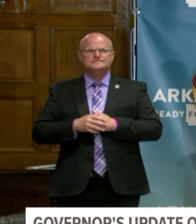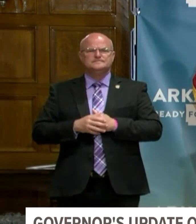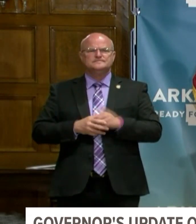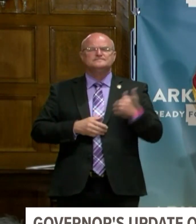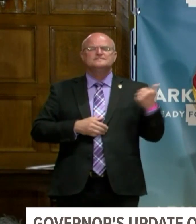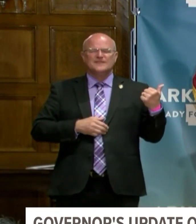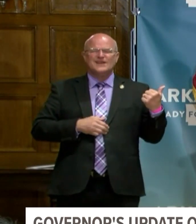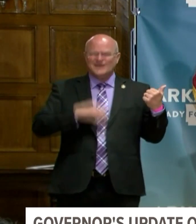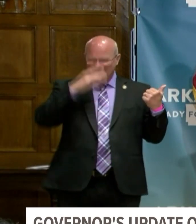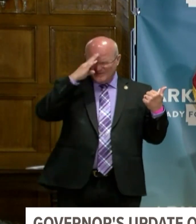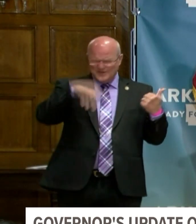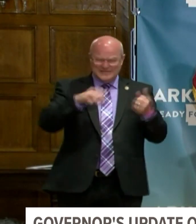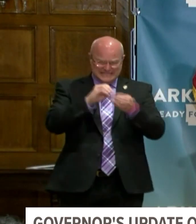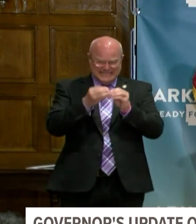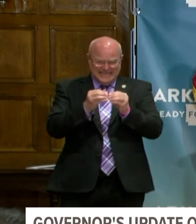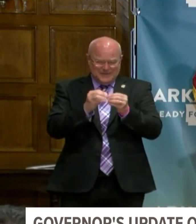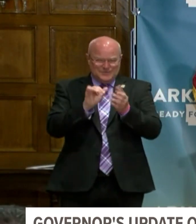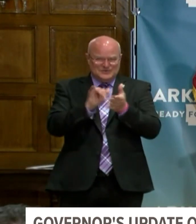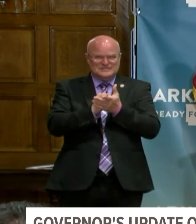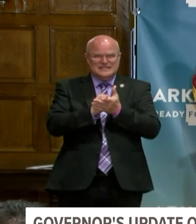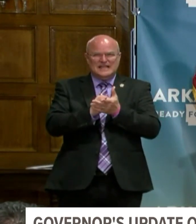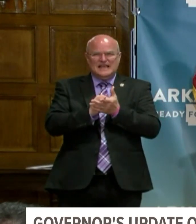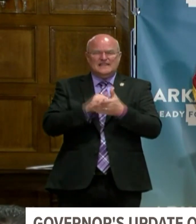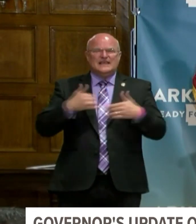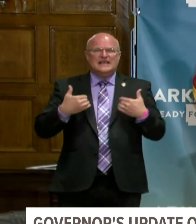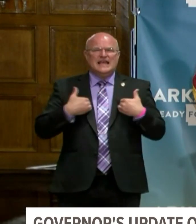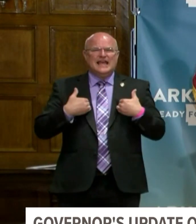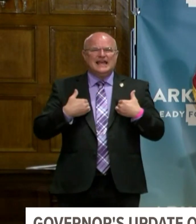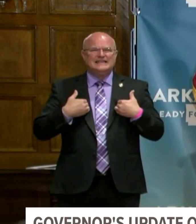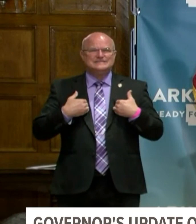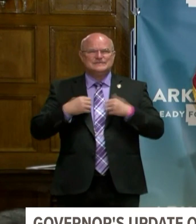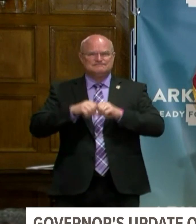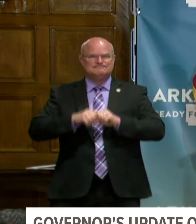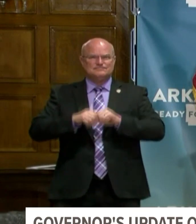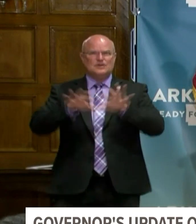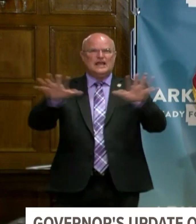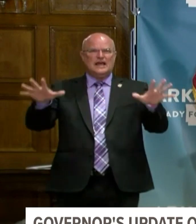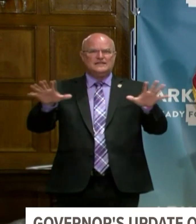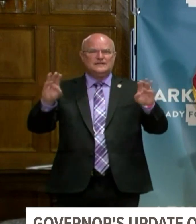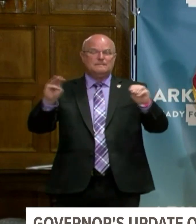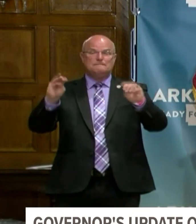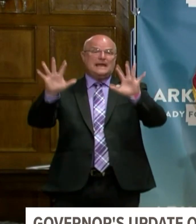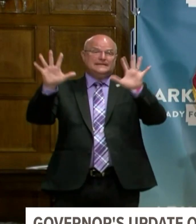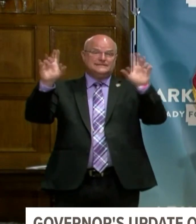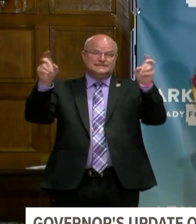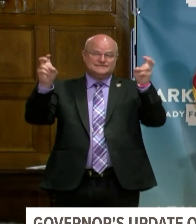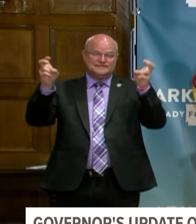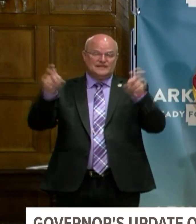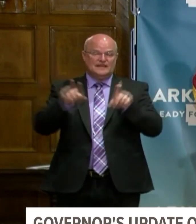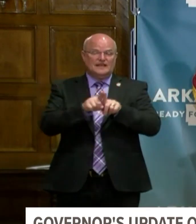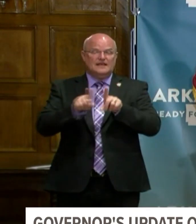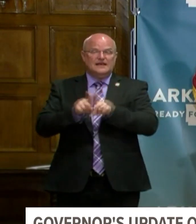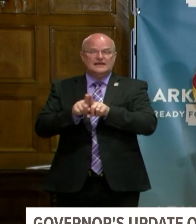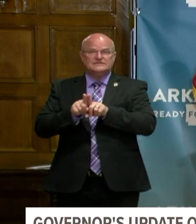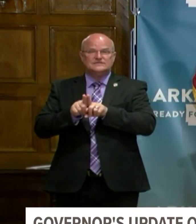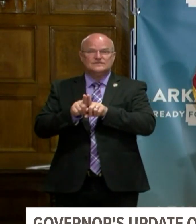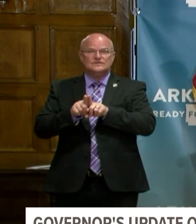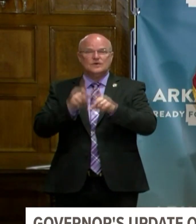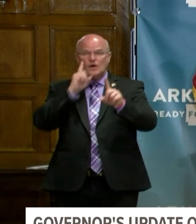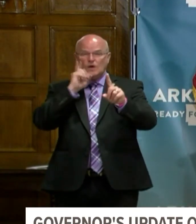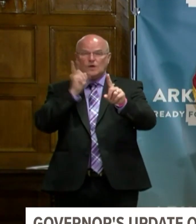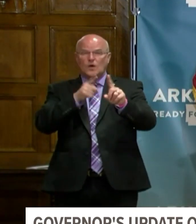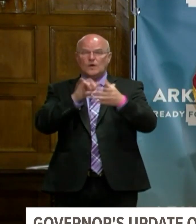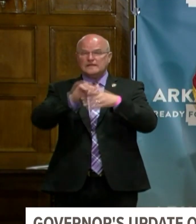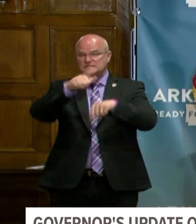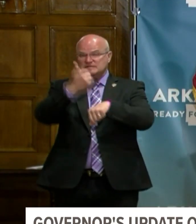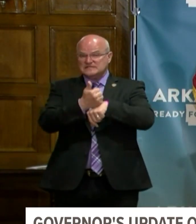You know, it's one of those numbers that has been put out there magically as to a goal